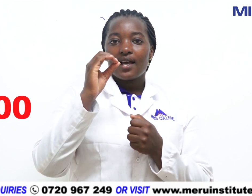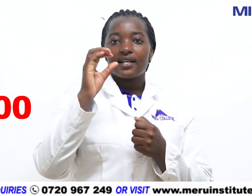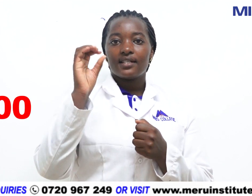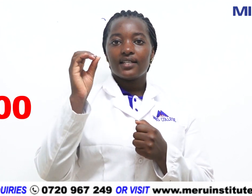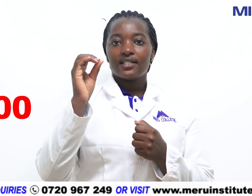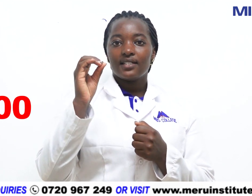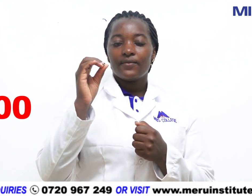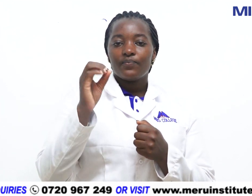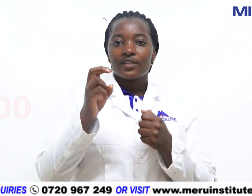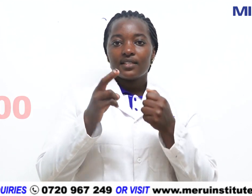600,